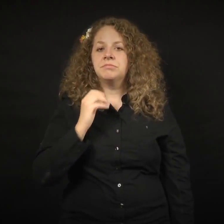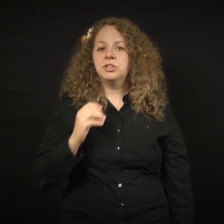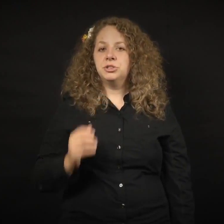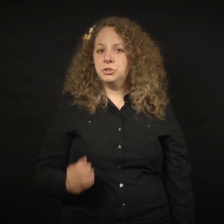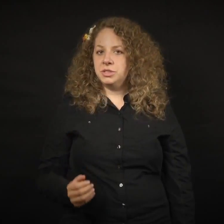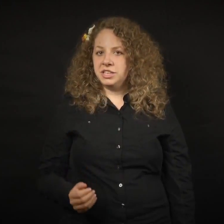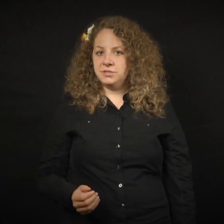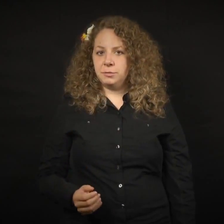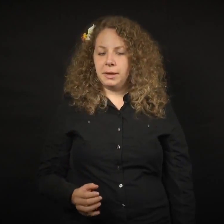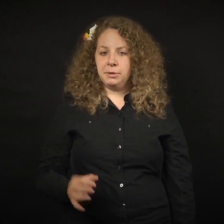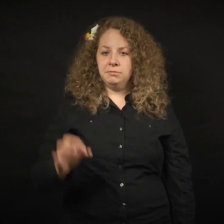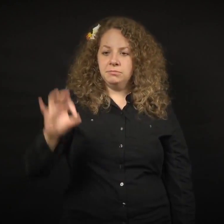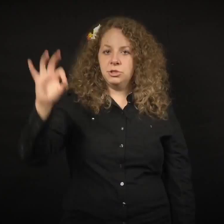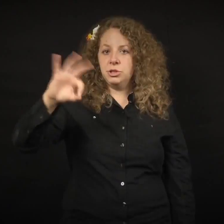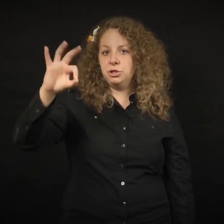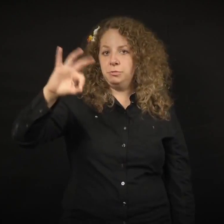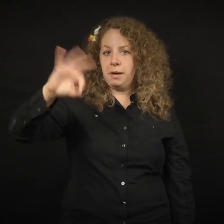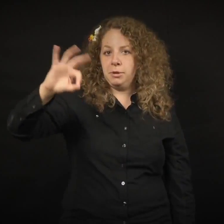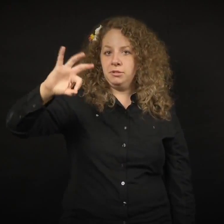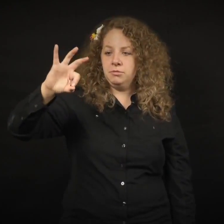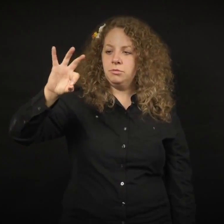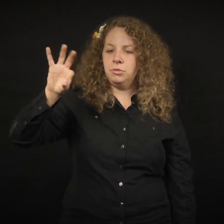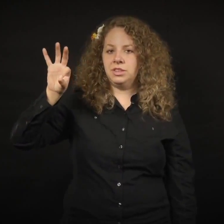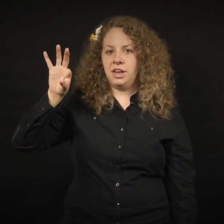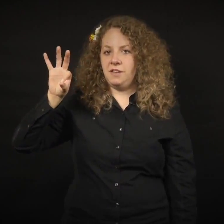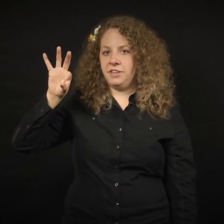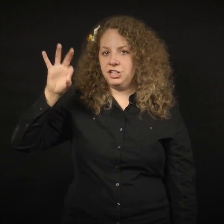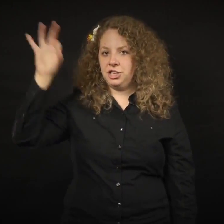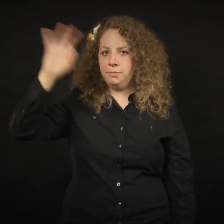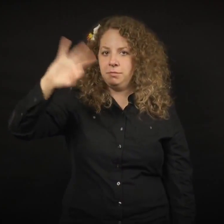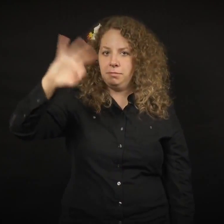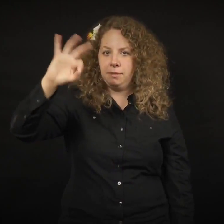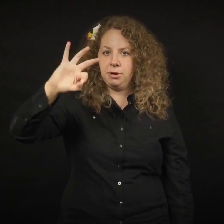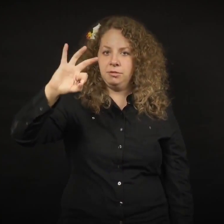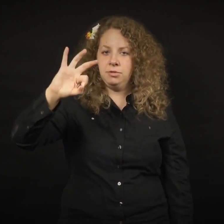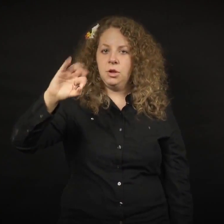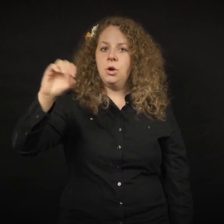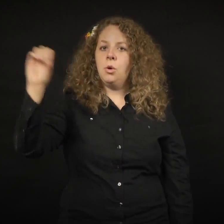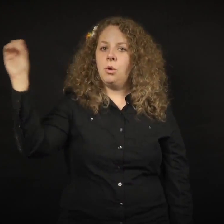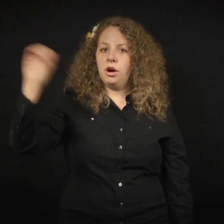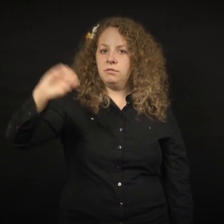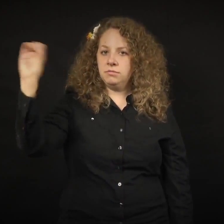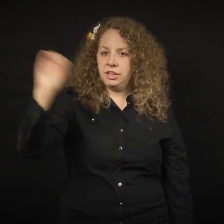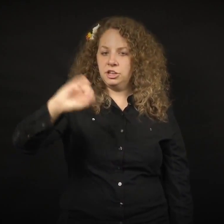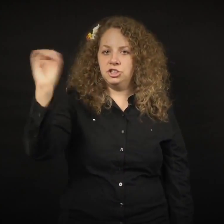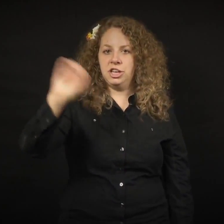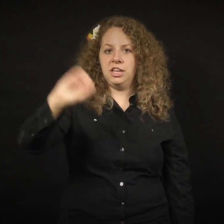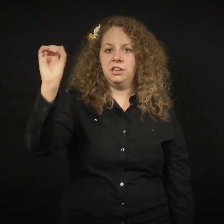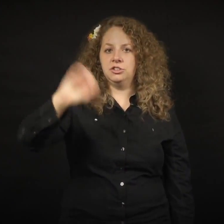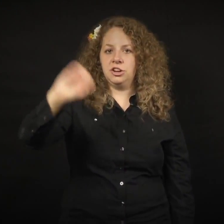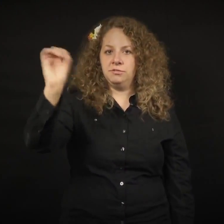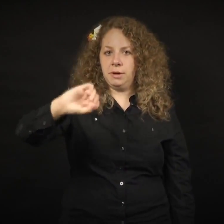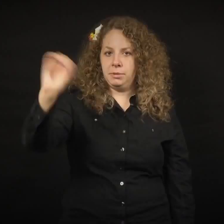There's two signs for pepper. So you can do pepper with an F hand shape, pepper, or like you're shaking a jar of pepper